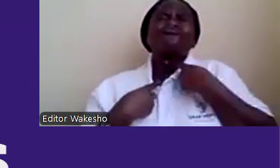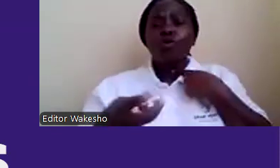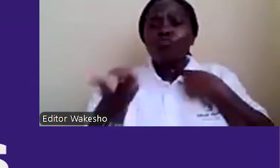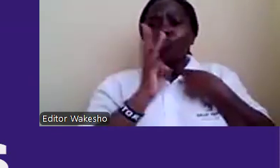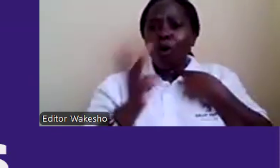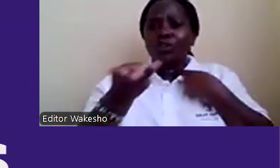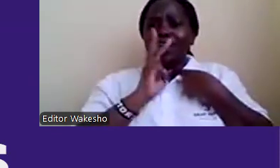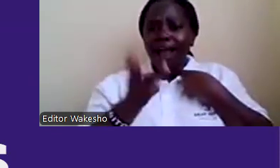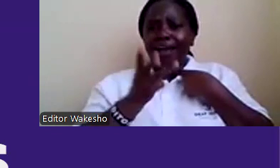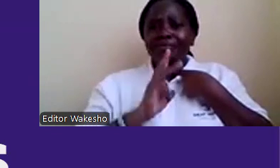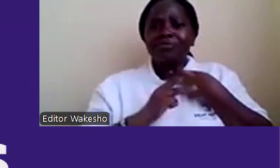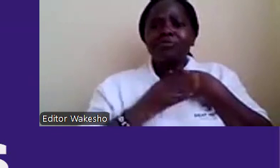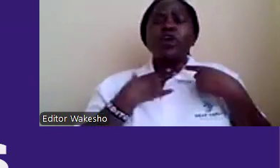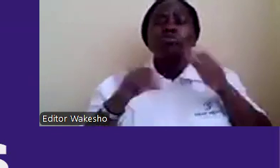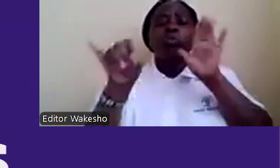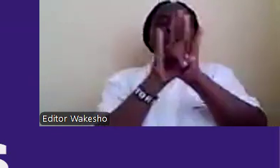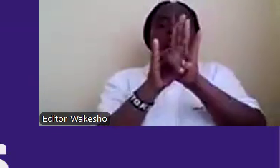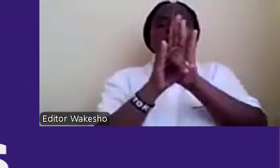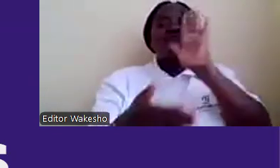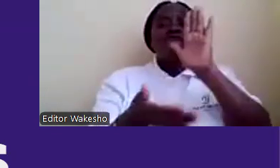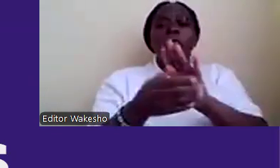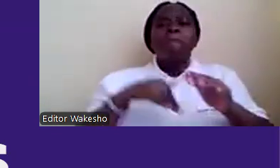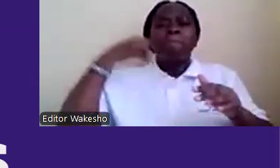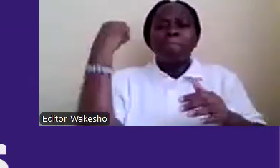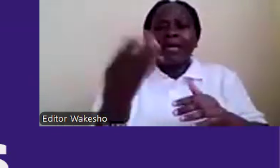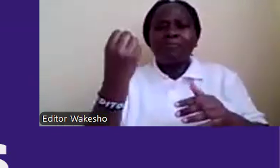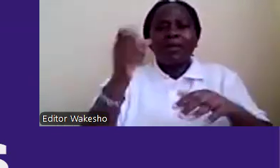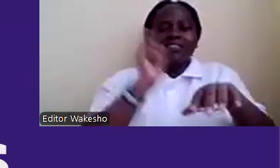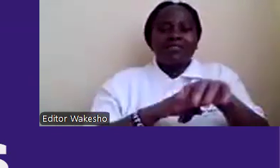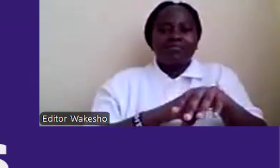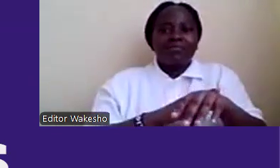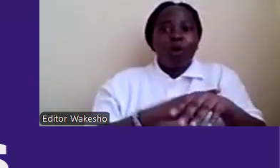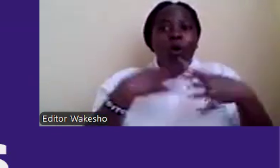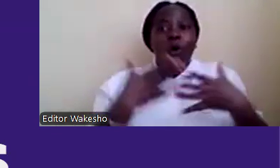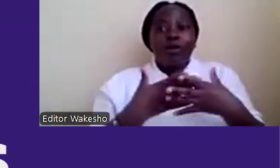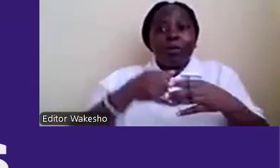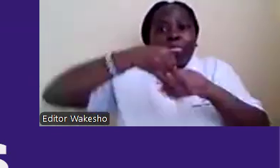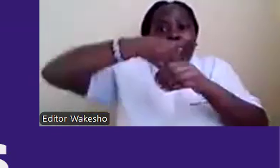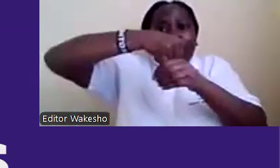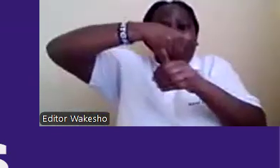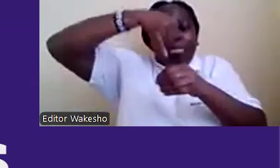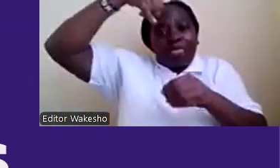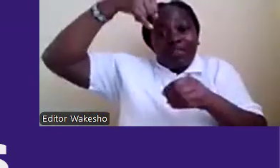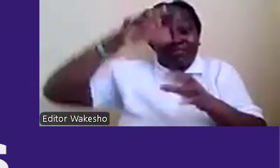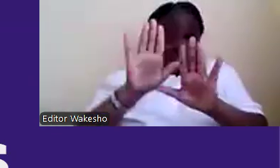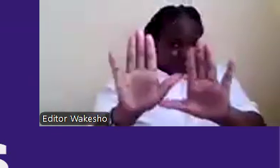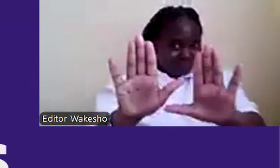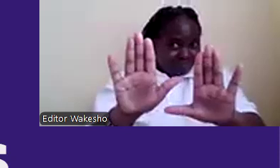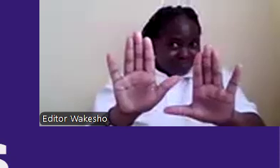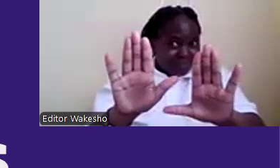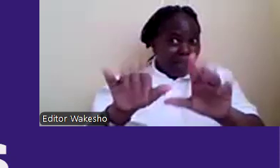to urinate often. Oftentimes, they can lose weight without trying. Let me explain this point a little bit,